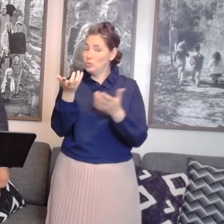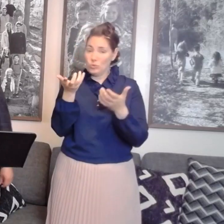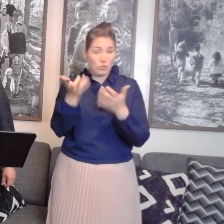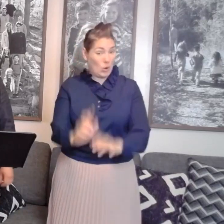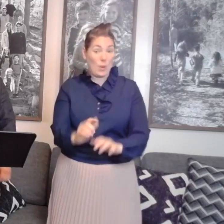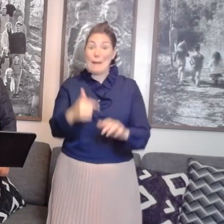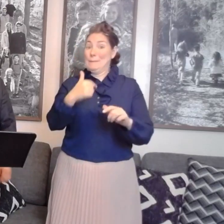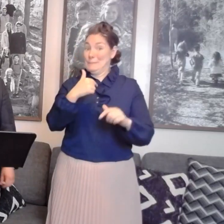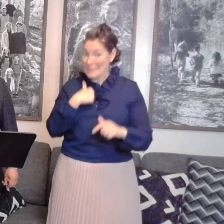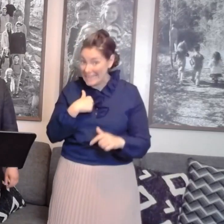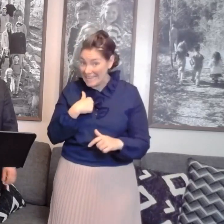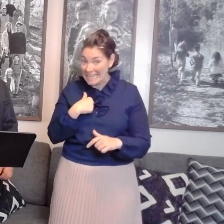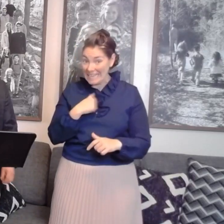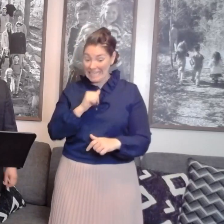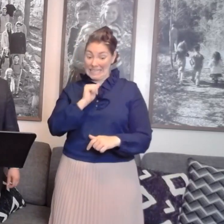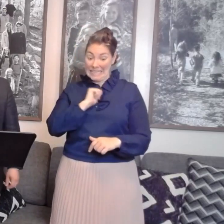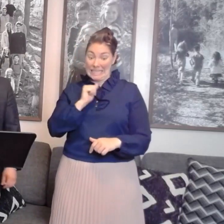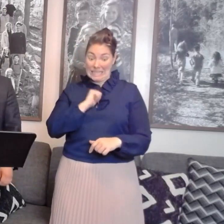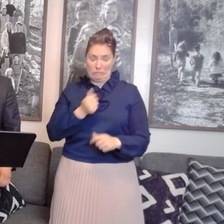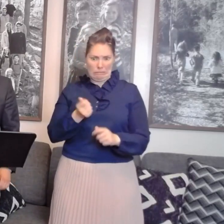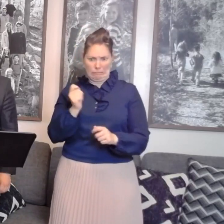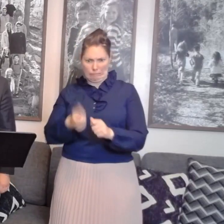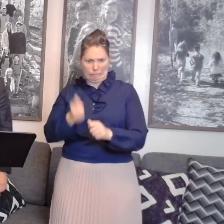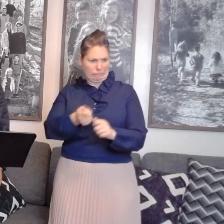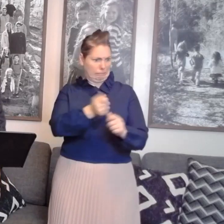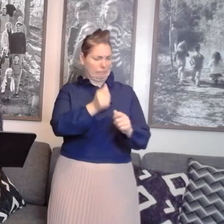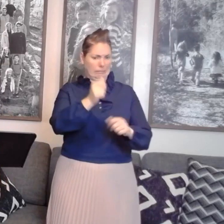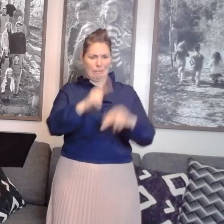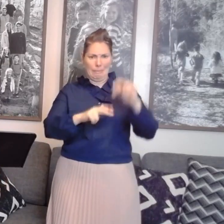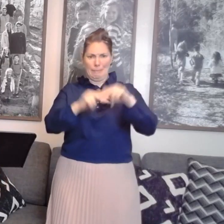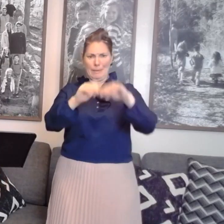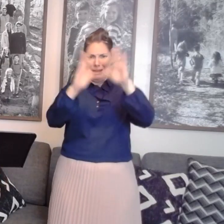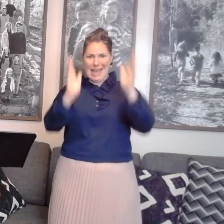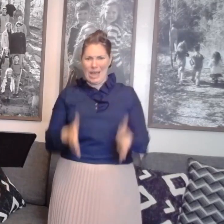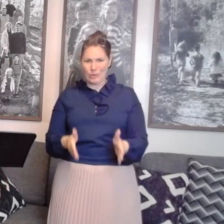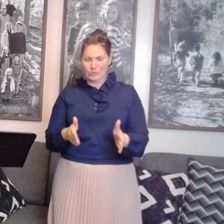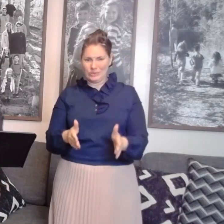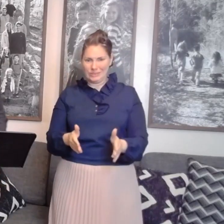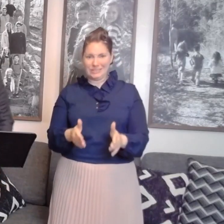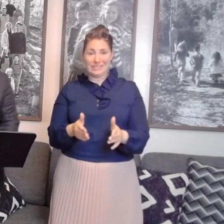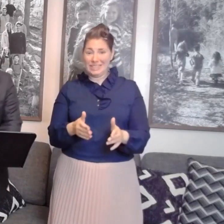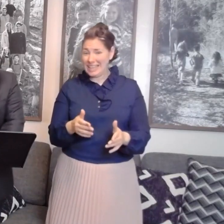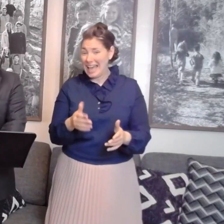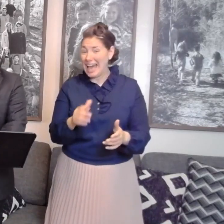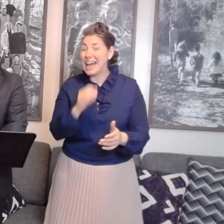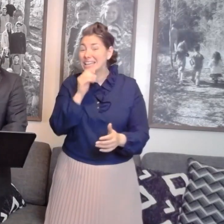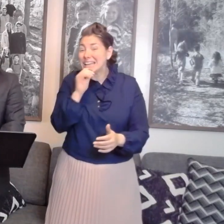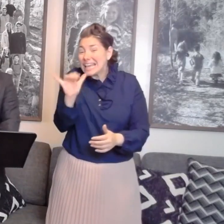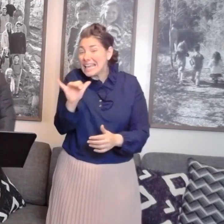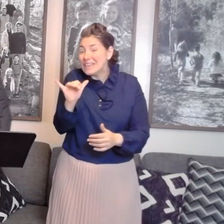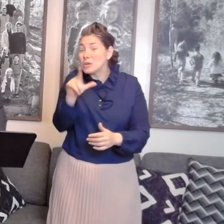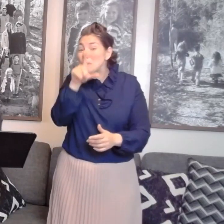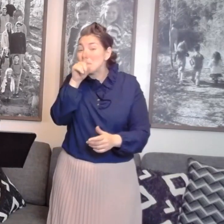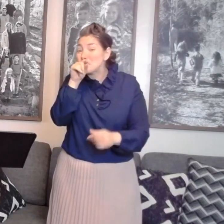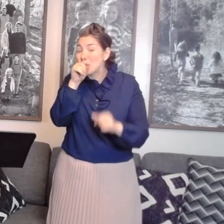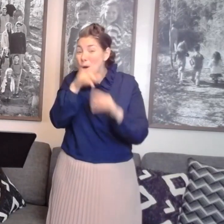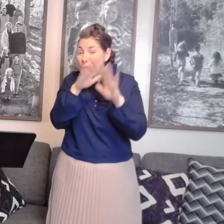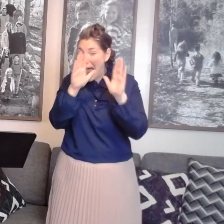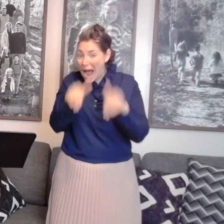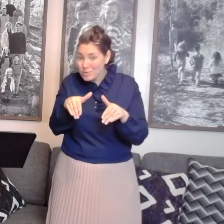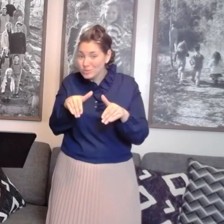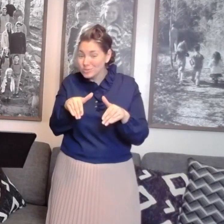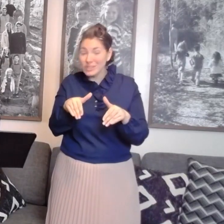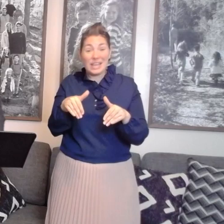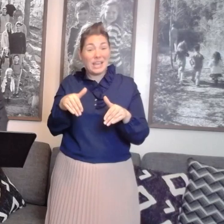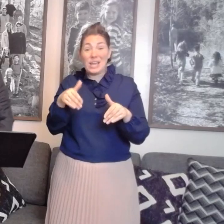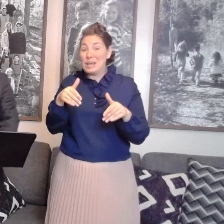me to build you a house. You do not want me to build you a bird house. You do not want me to paint